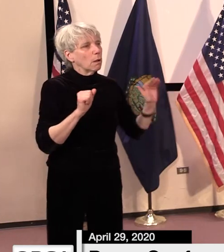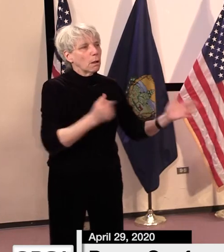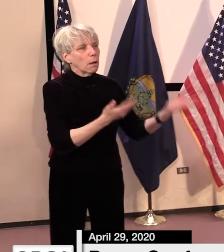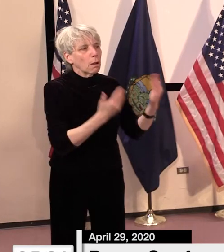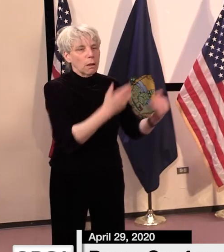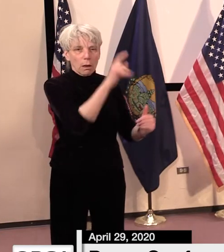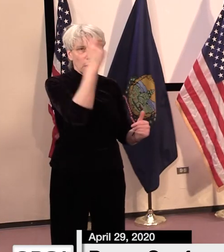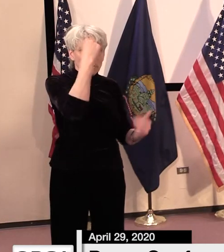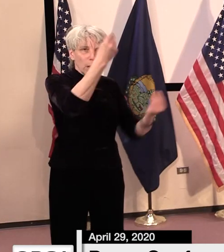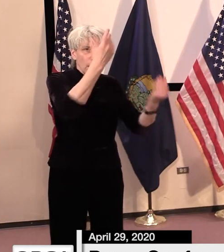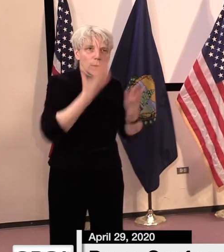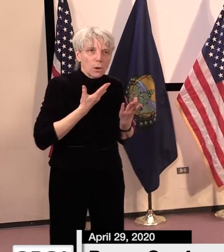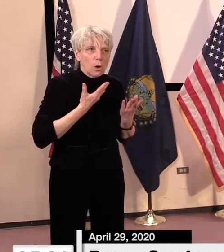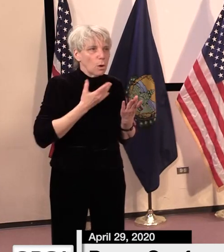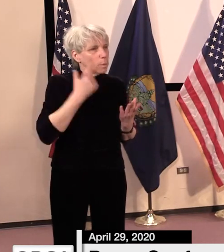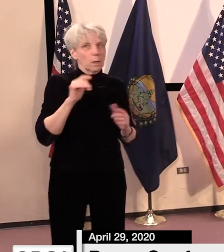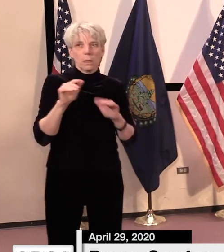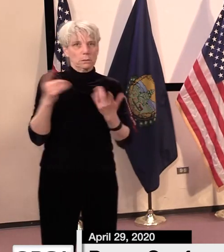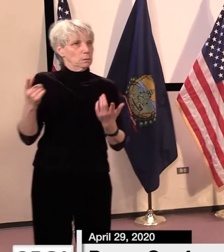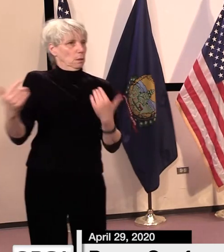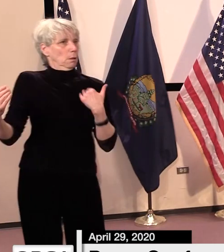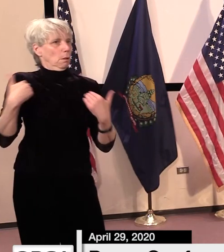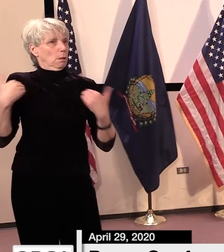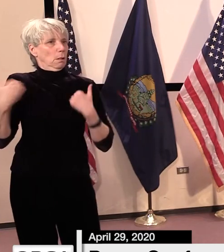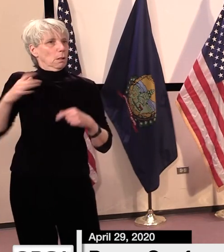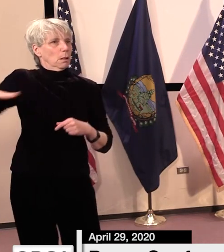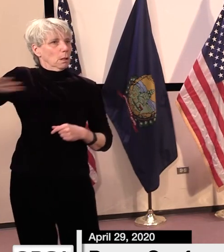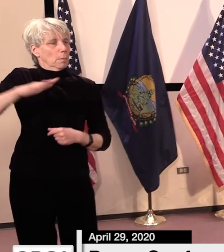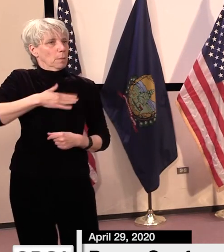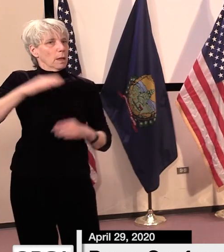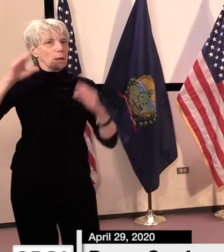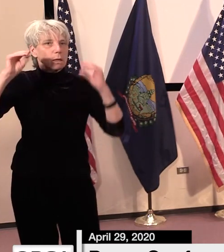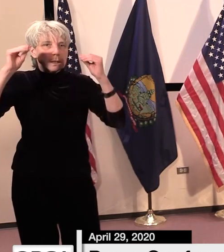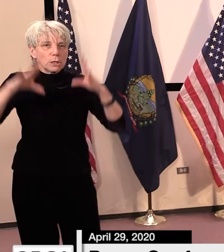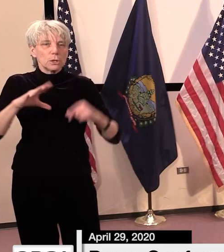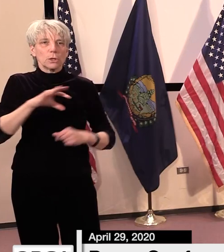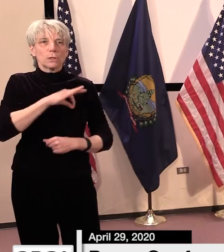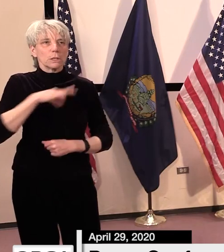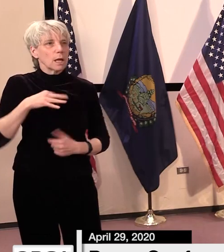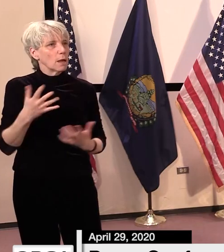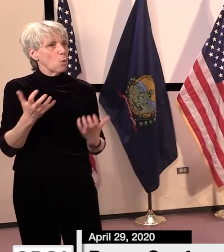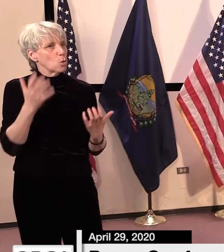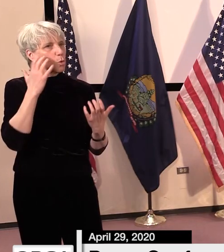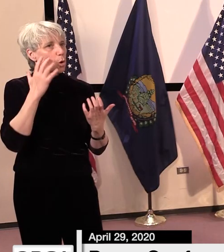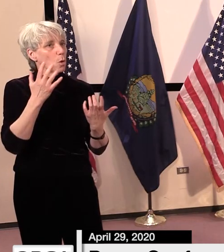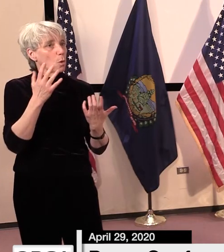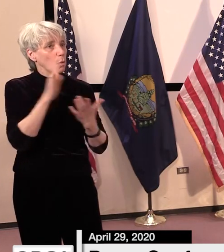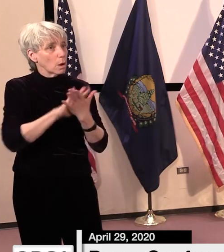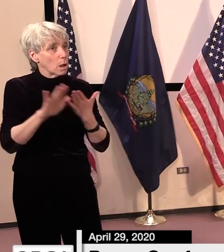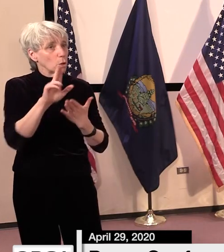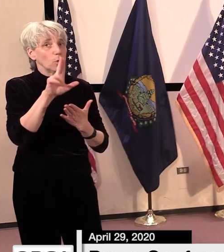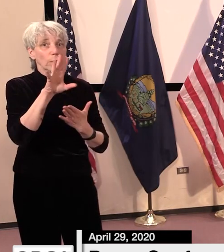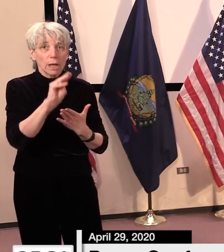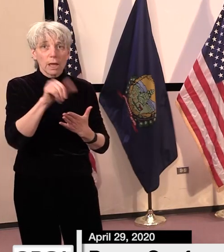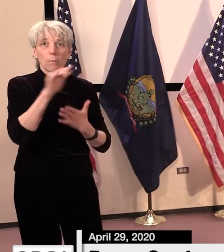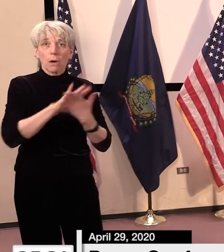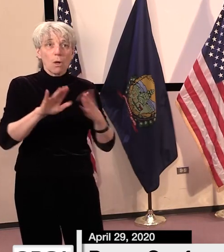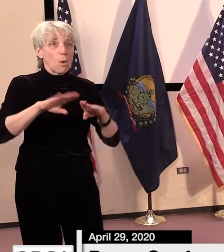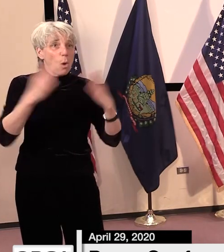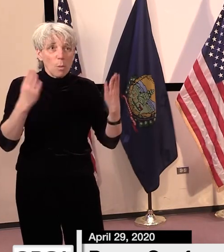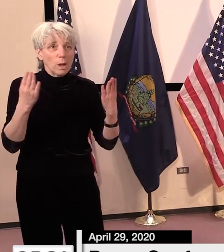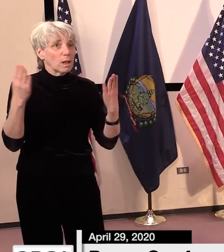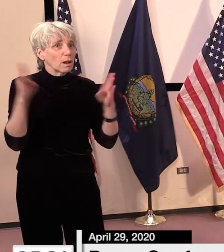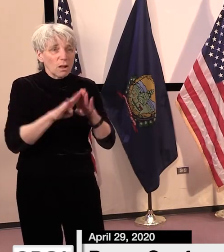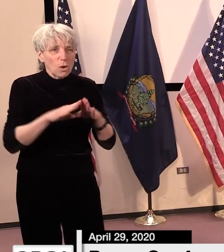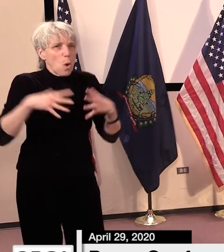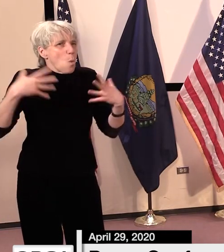know and the staff know if they can come back. Yeah. That was sort of the basic. Yeah, I'm sure there are a lot of questions like that,